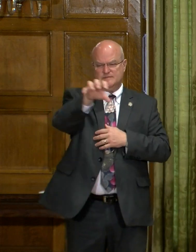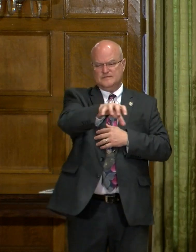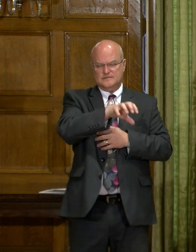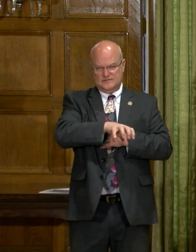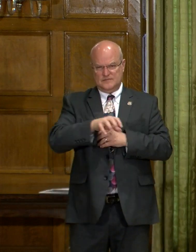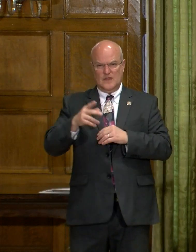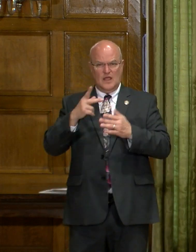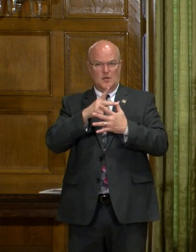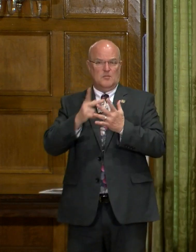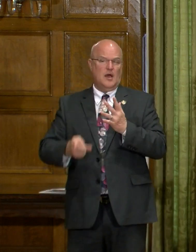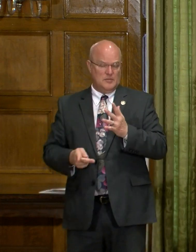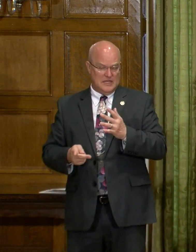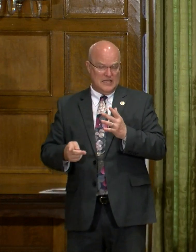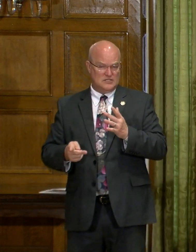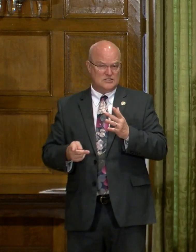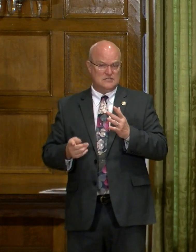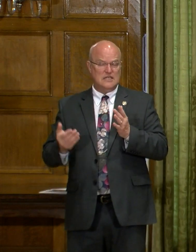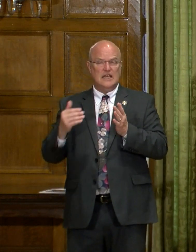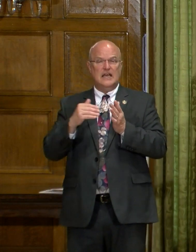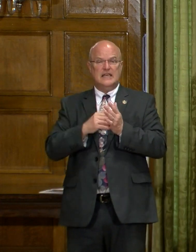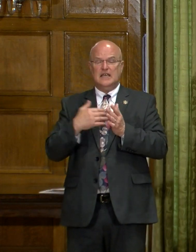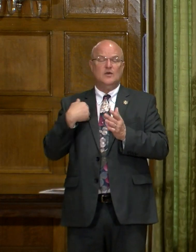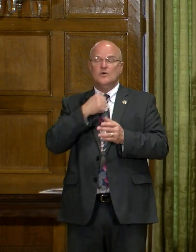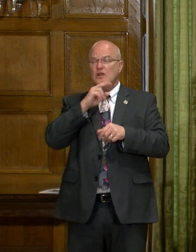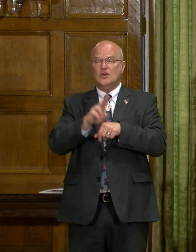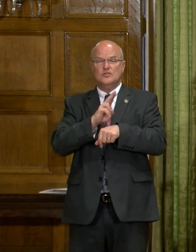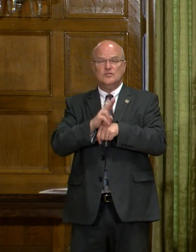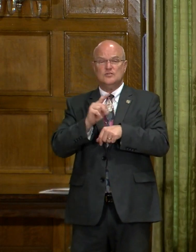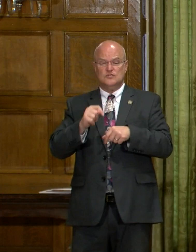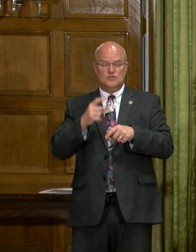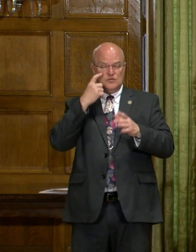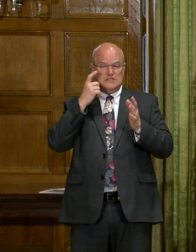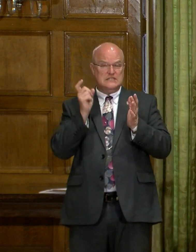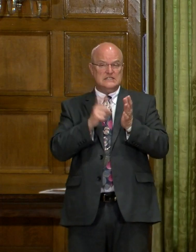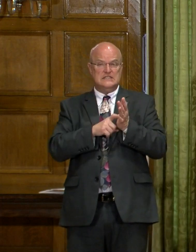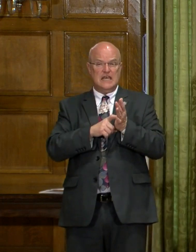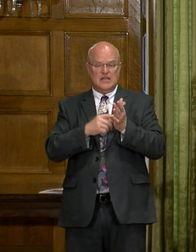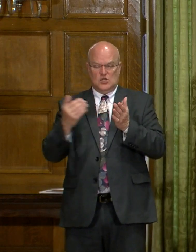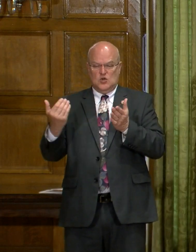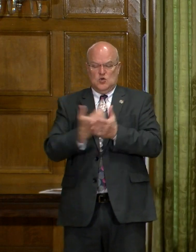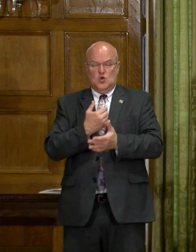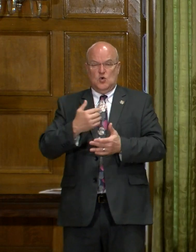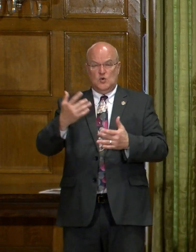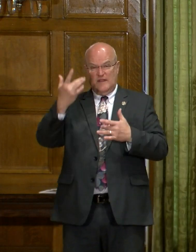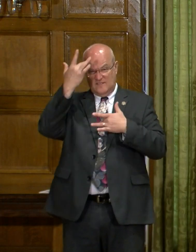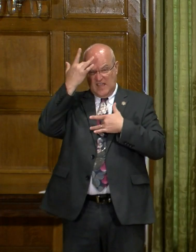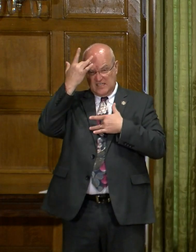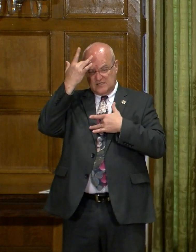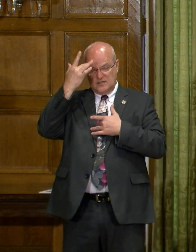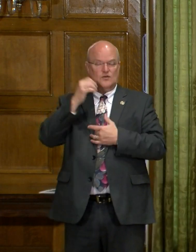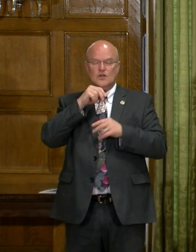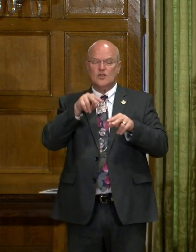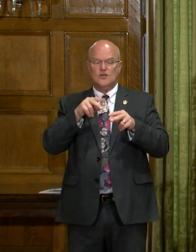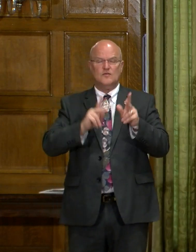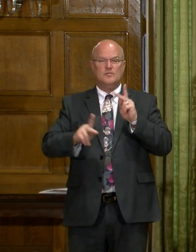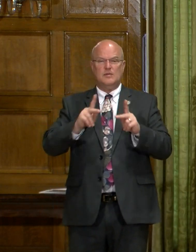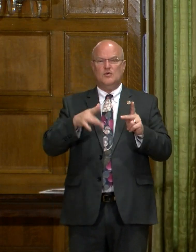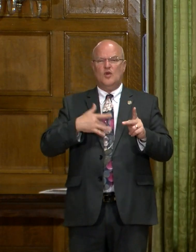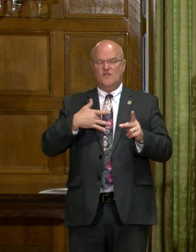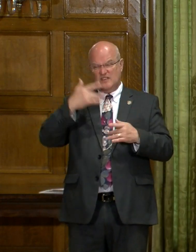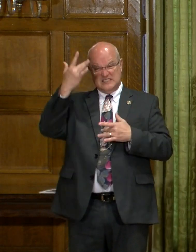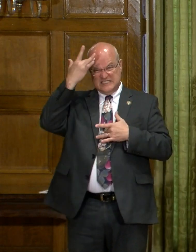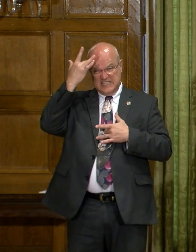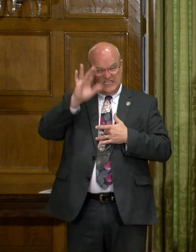specific populations. Again, since we're not using it to detect new infections, we're not looking for people who